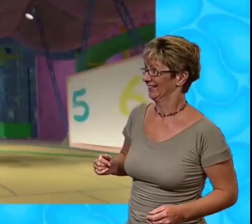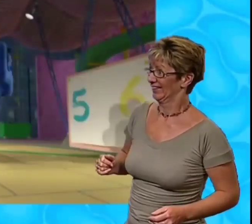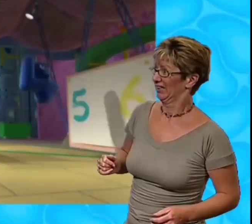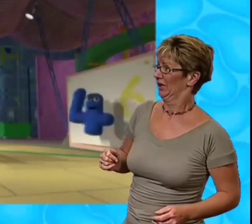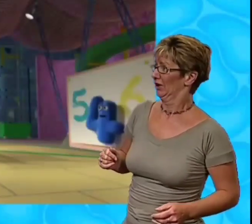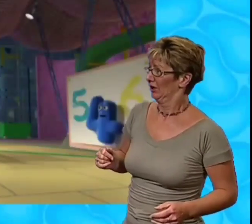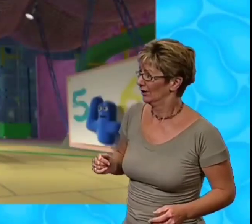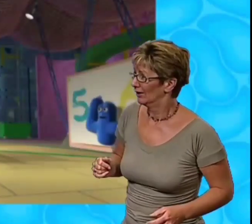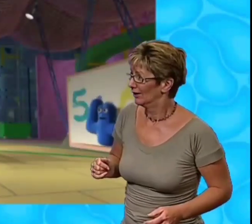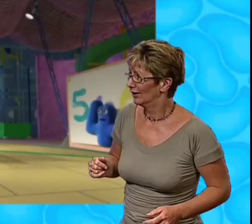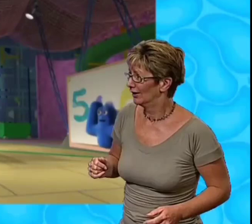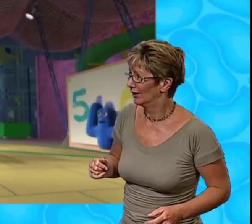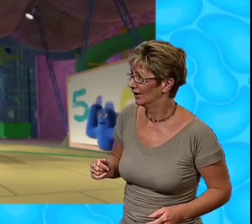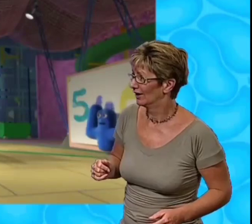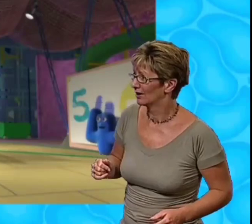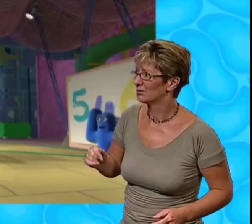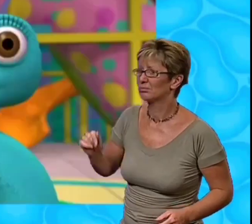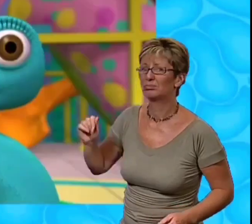Yeah!